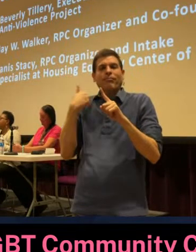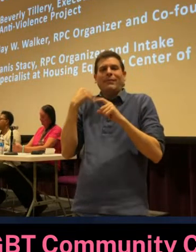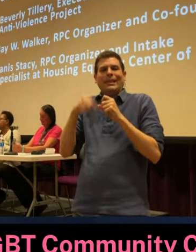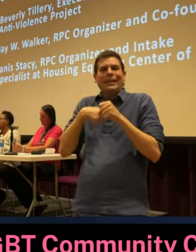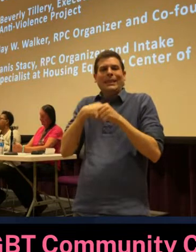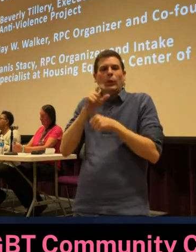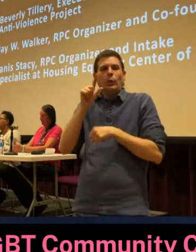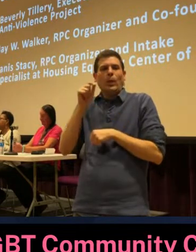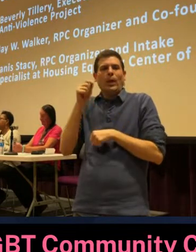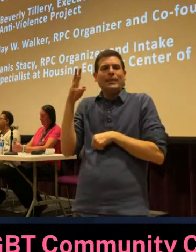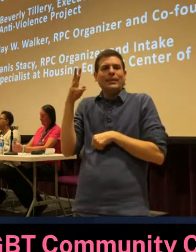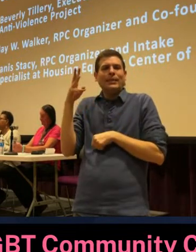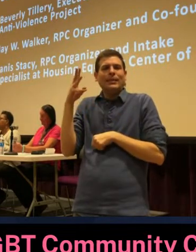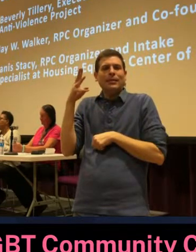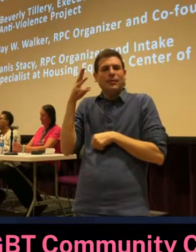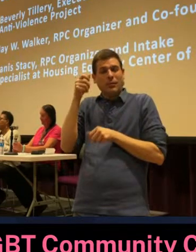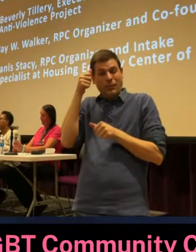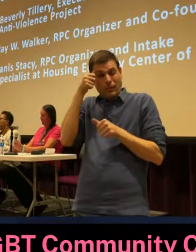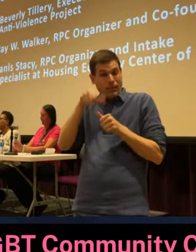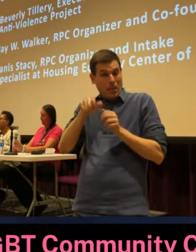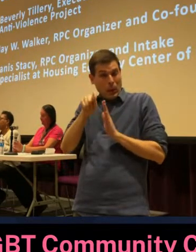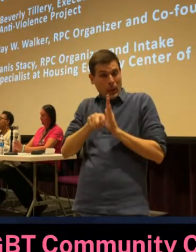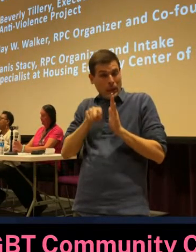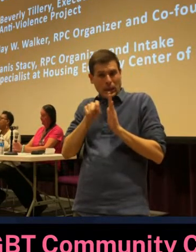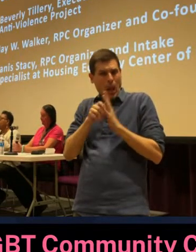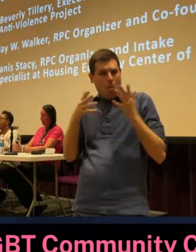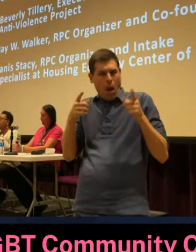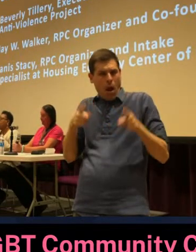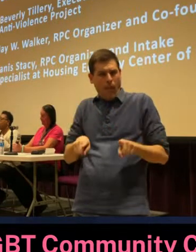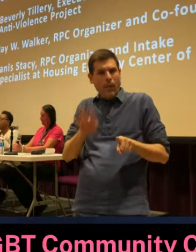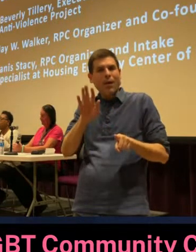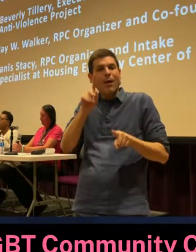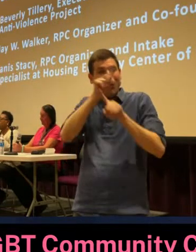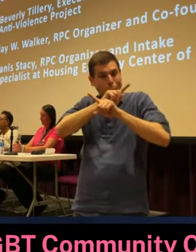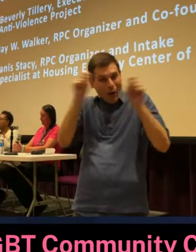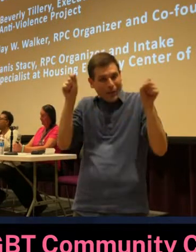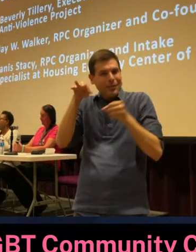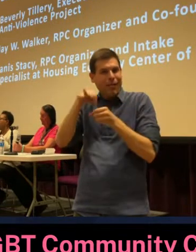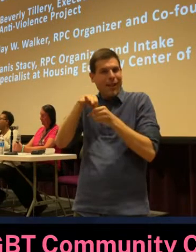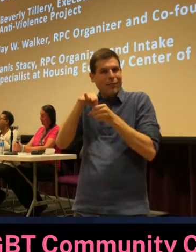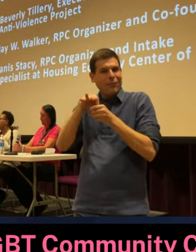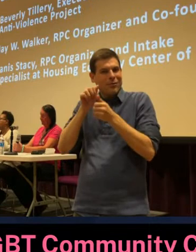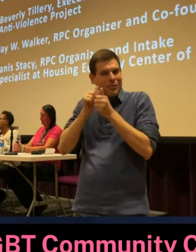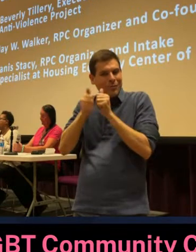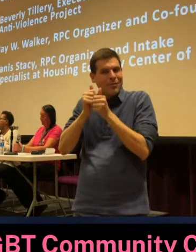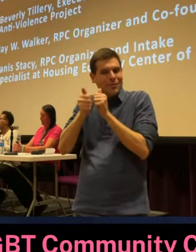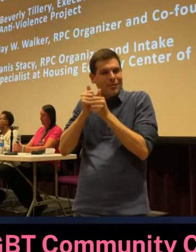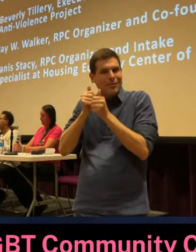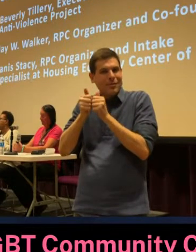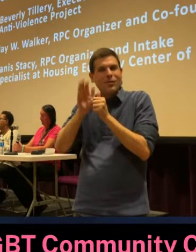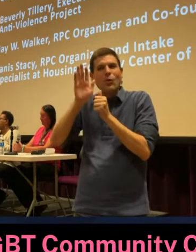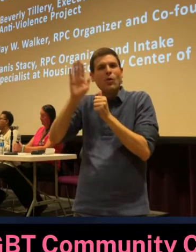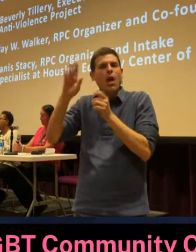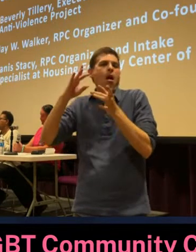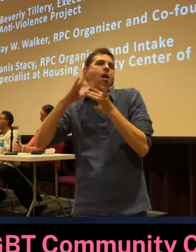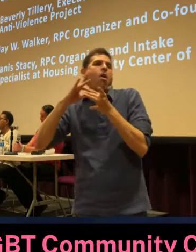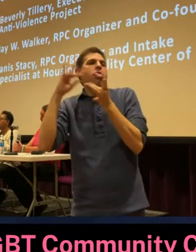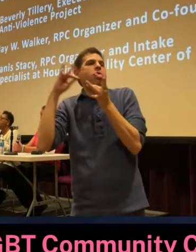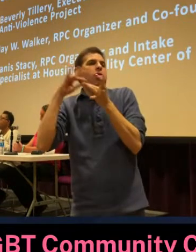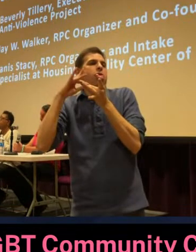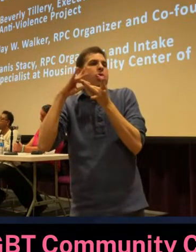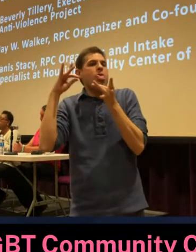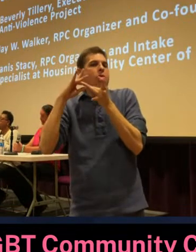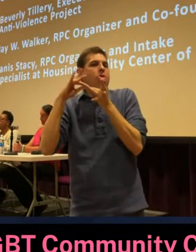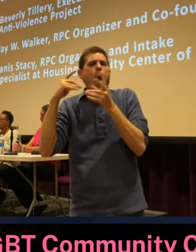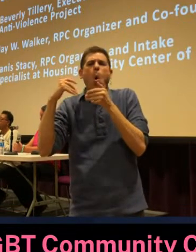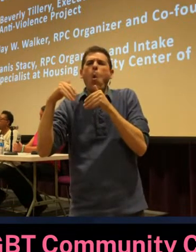the presidential election cycle where the language that was being used was